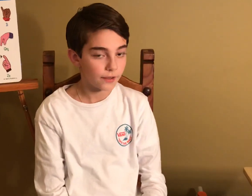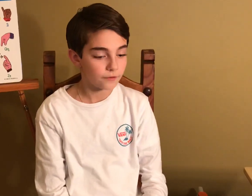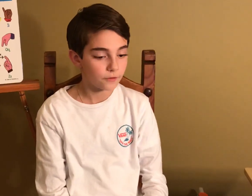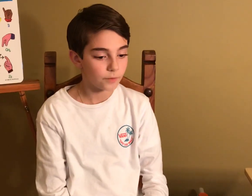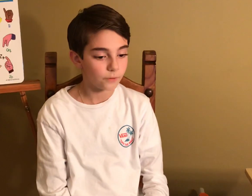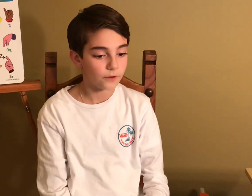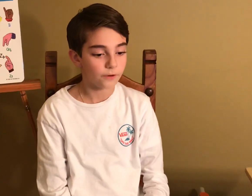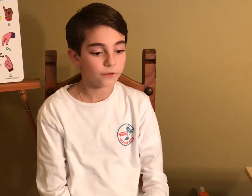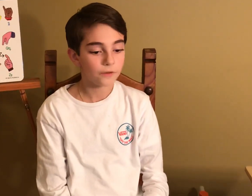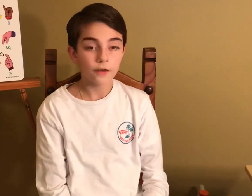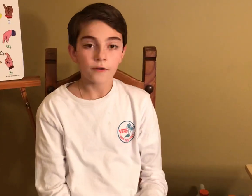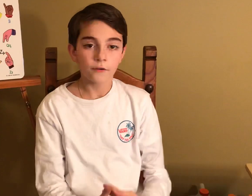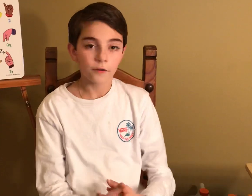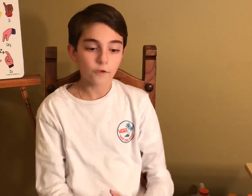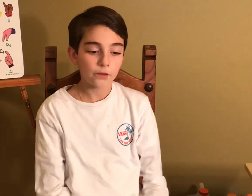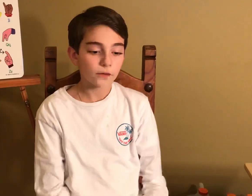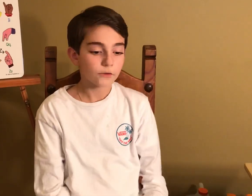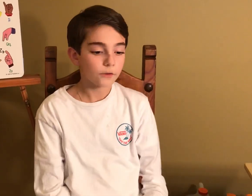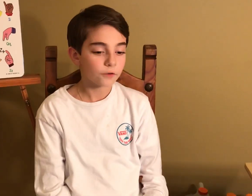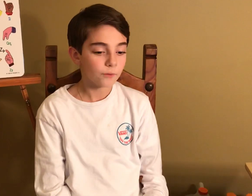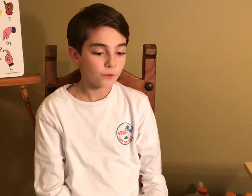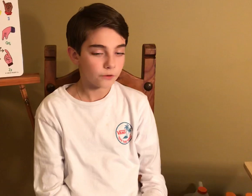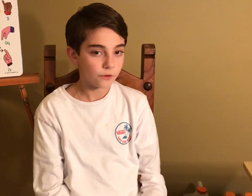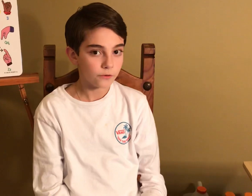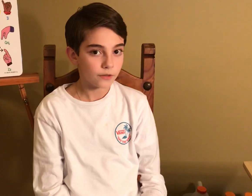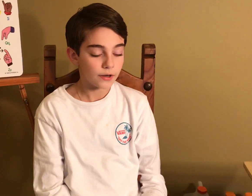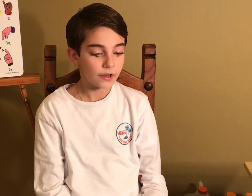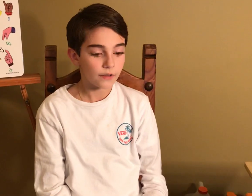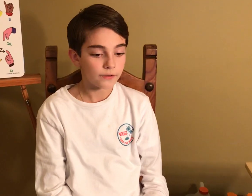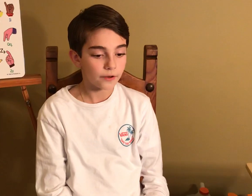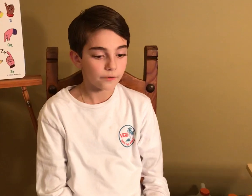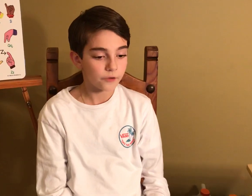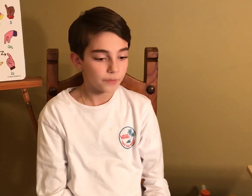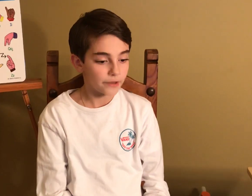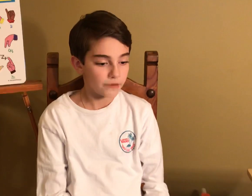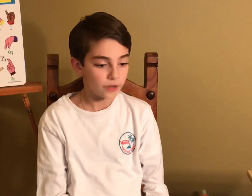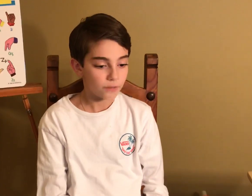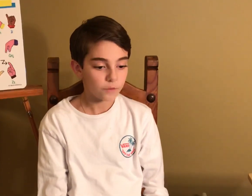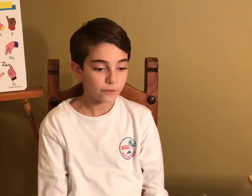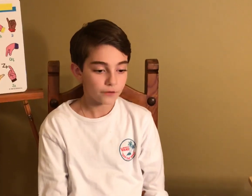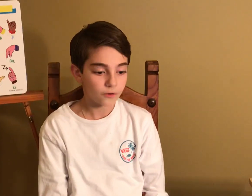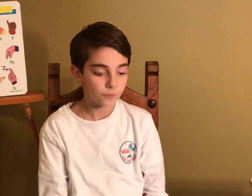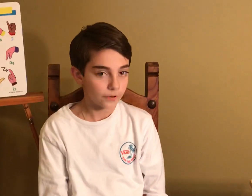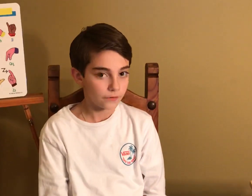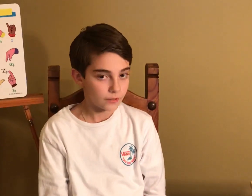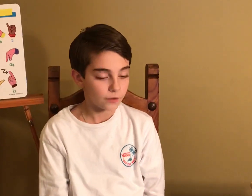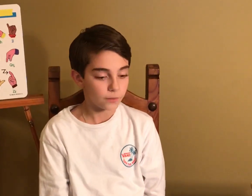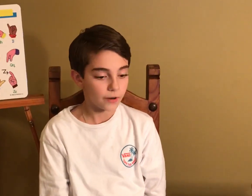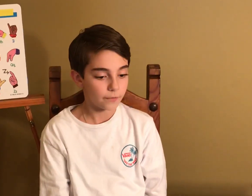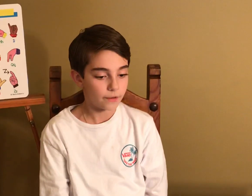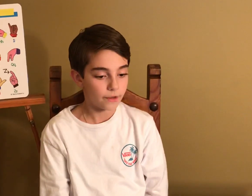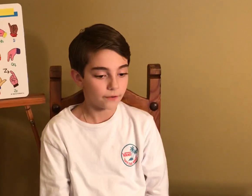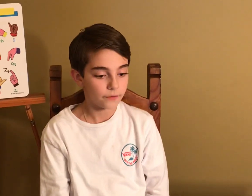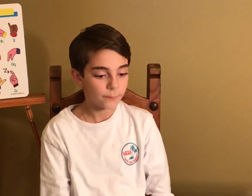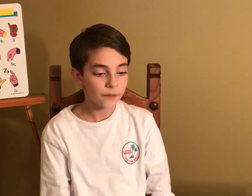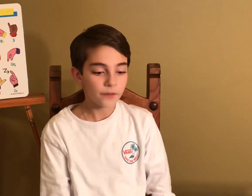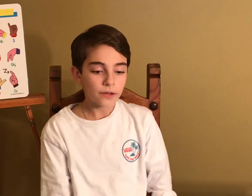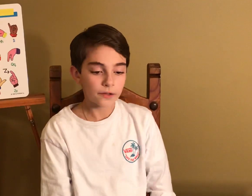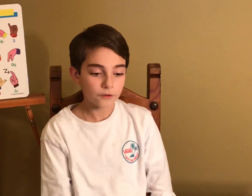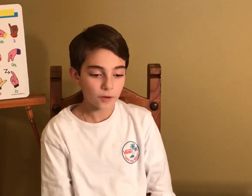together to spell words. Finger spelling is usually used in ASL to spell out names, places, brands, and other proper nouns. Let's start